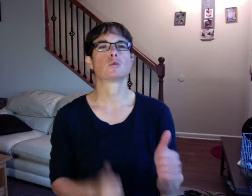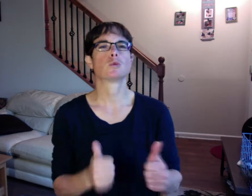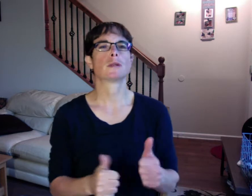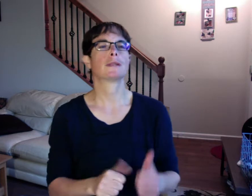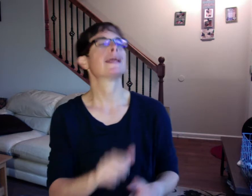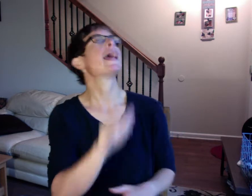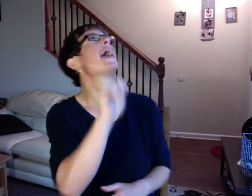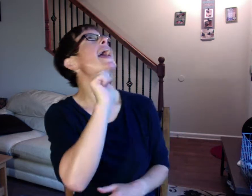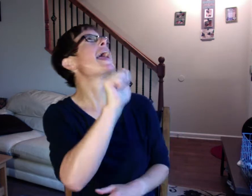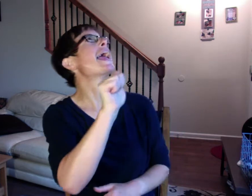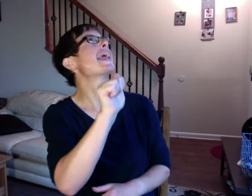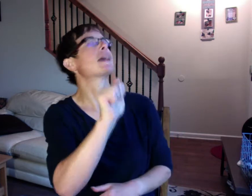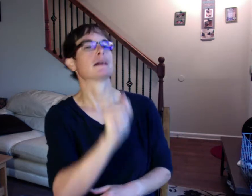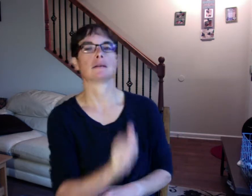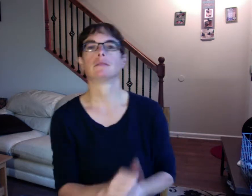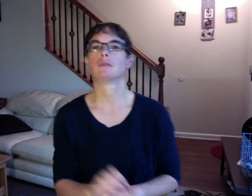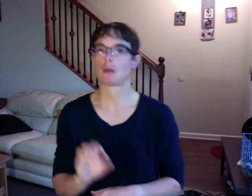C? Okay. Because